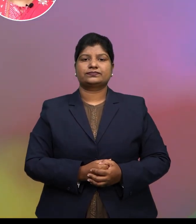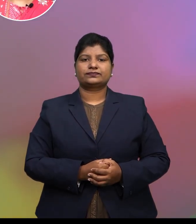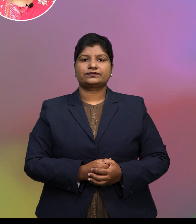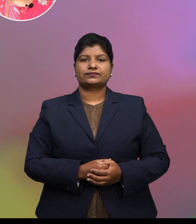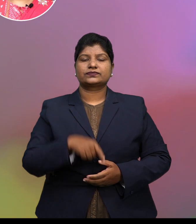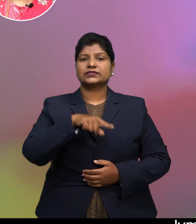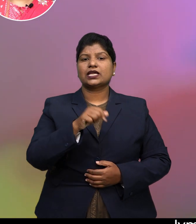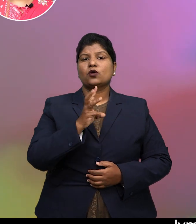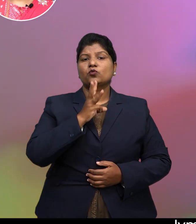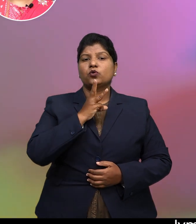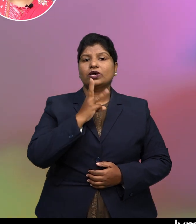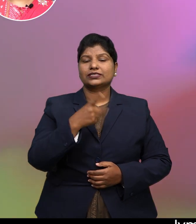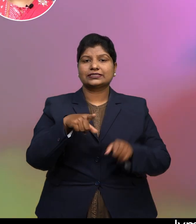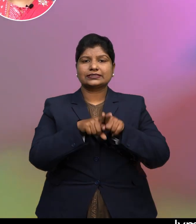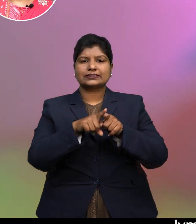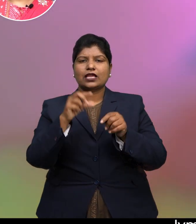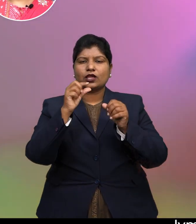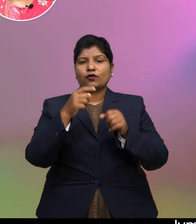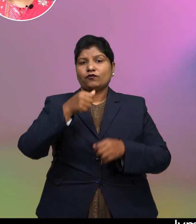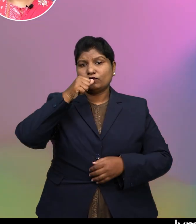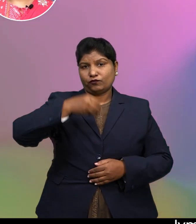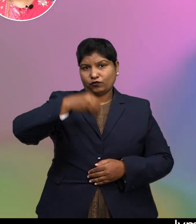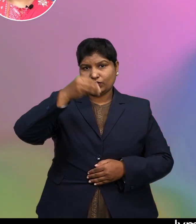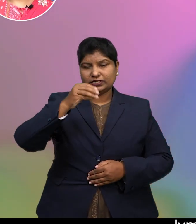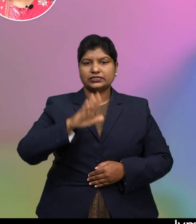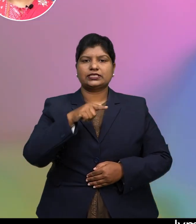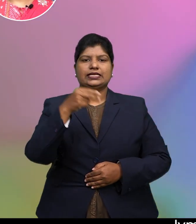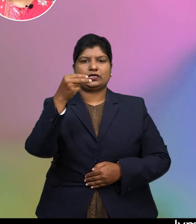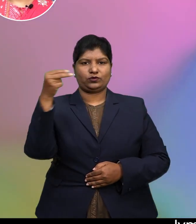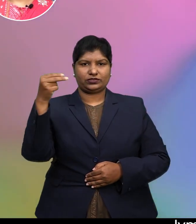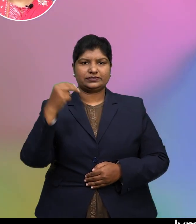a watery lymph-like fluid called